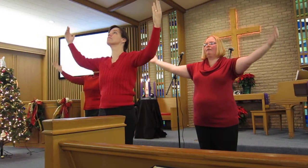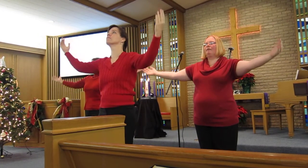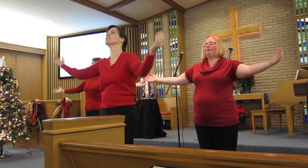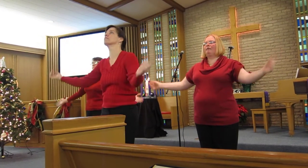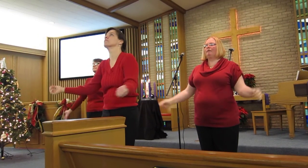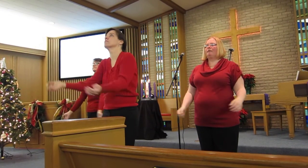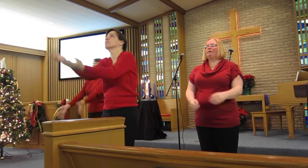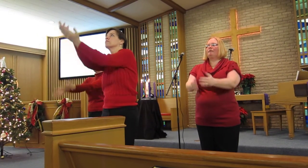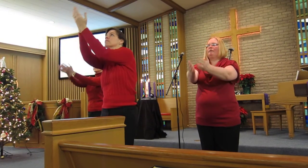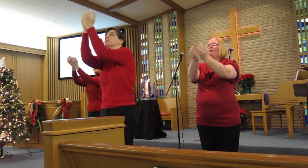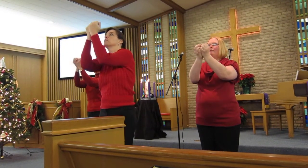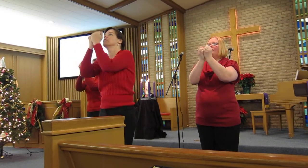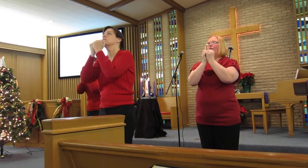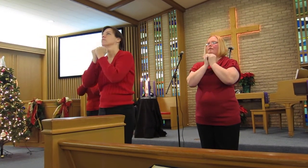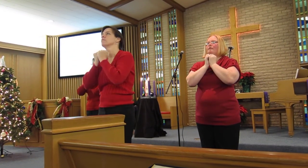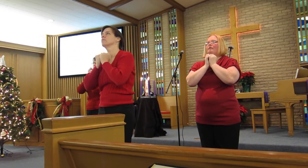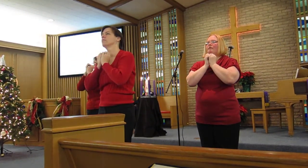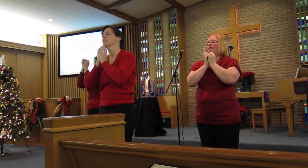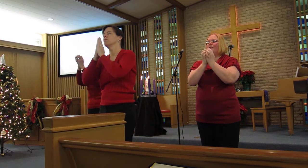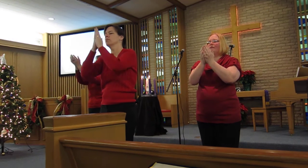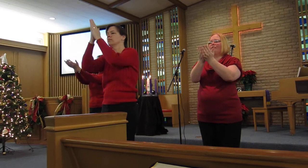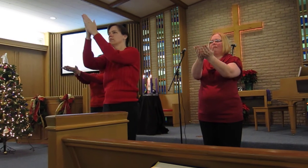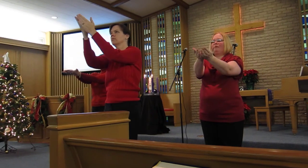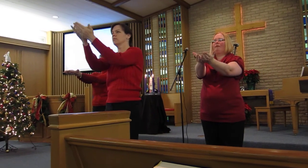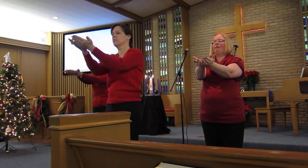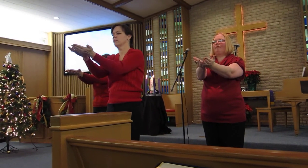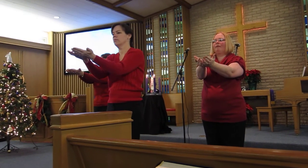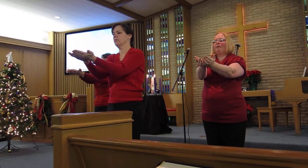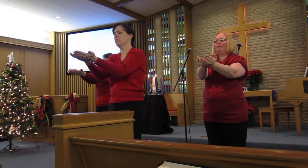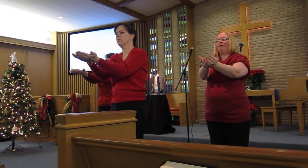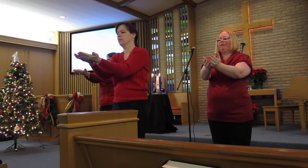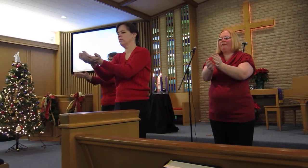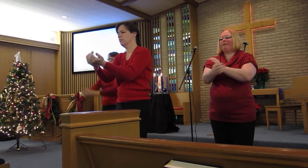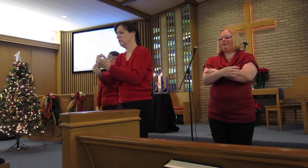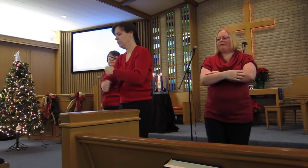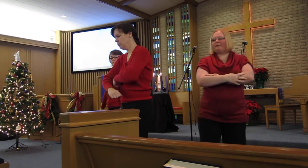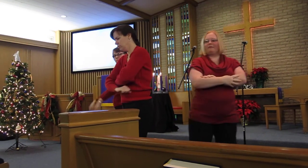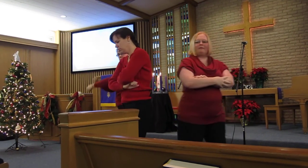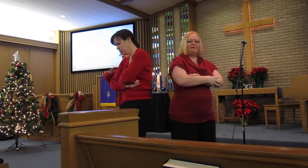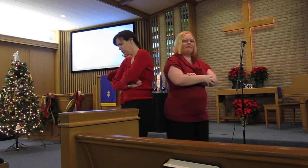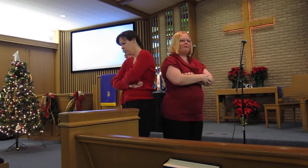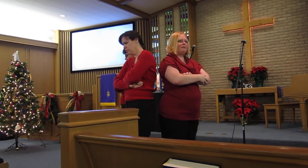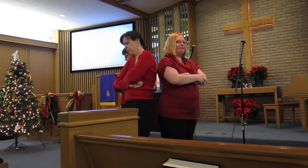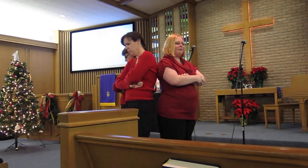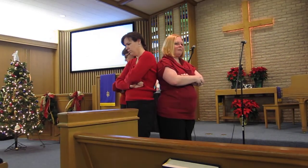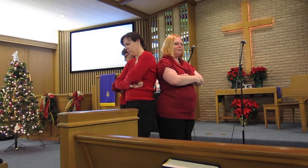this day our daily bread, and forgive us our trespasses, as we forgive